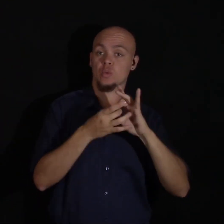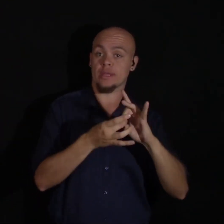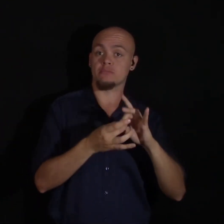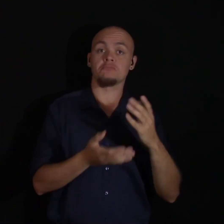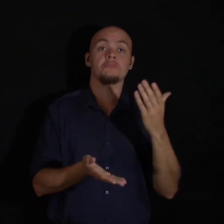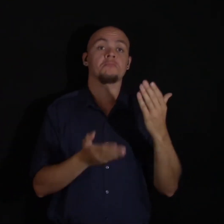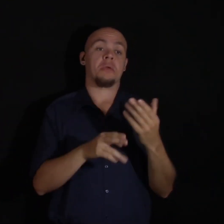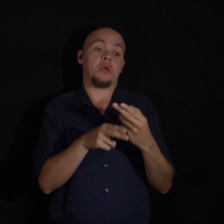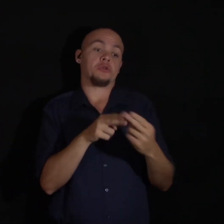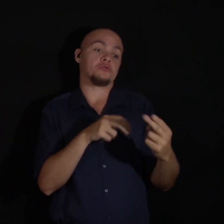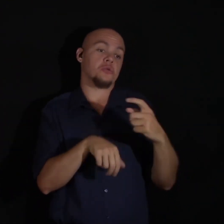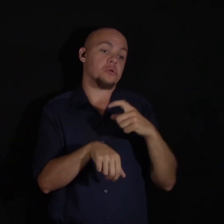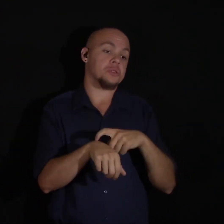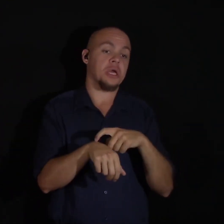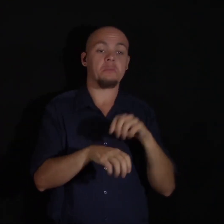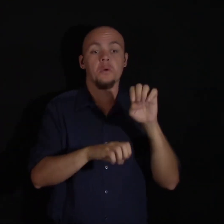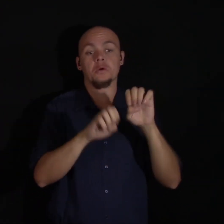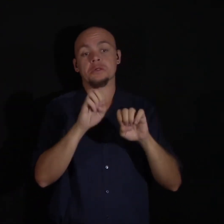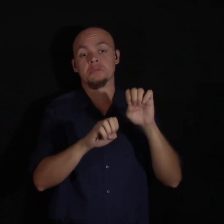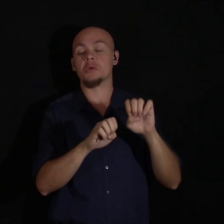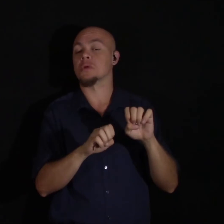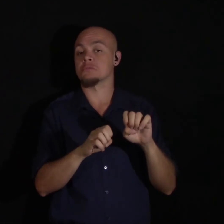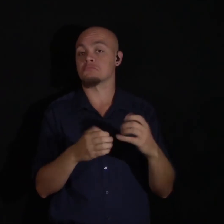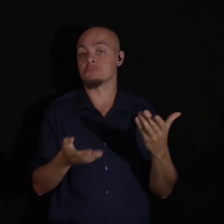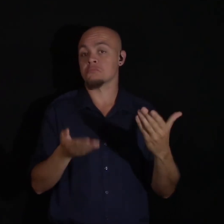perhaps only temporarily or experimentally.